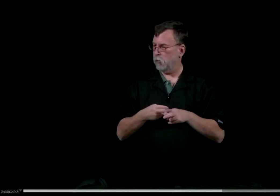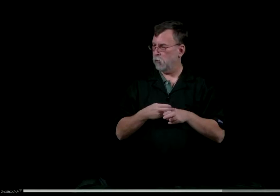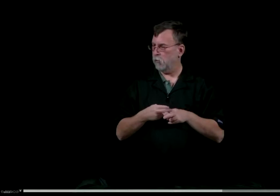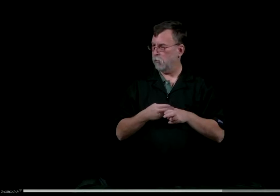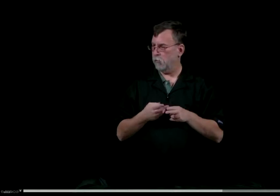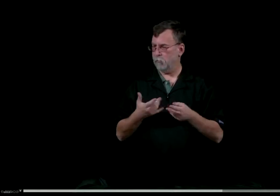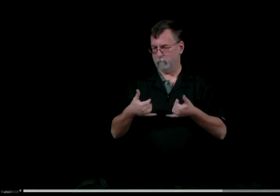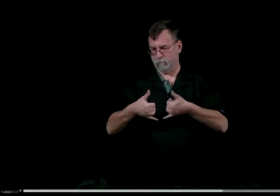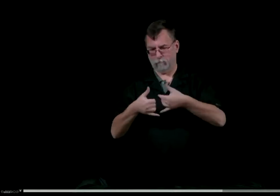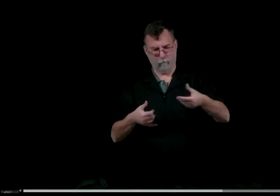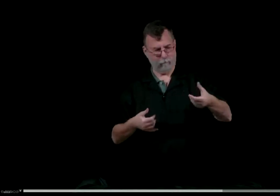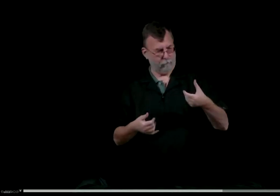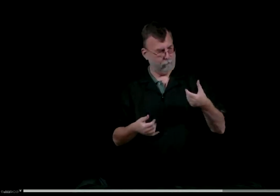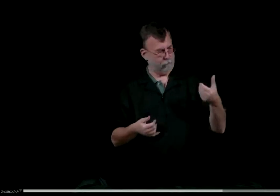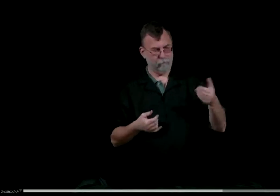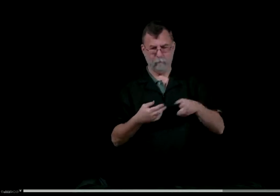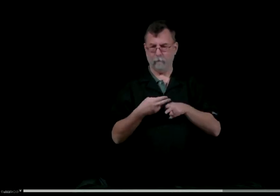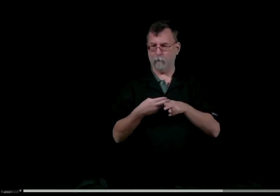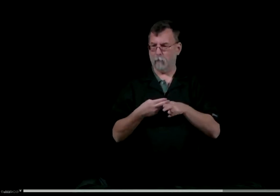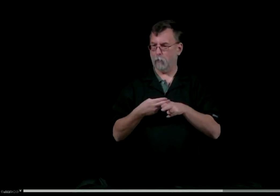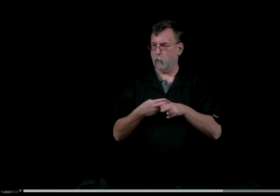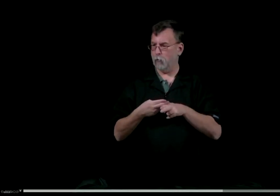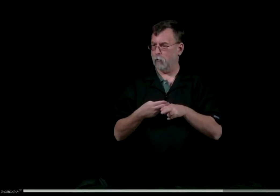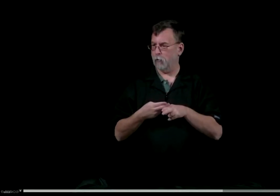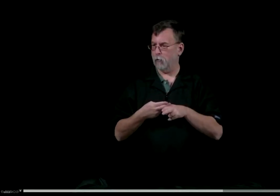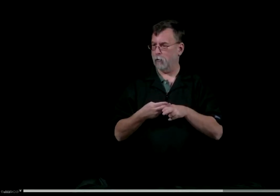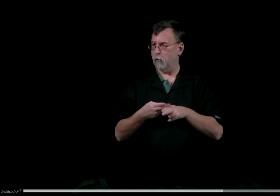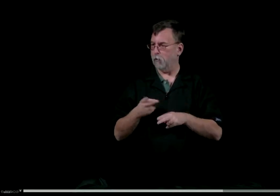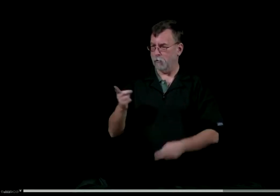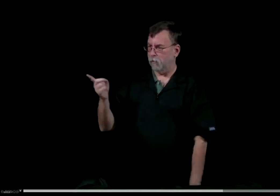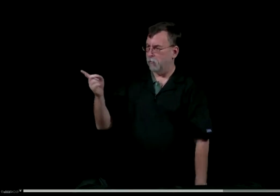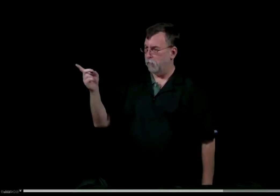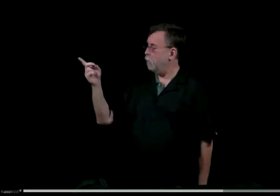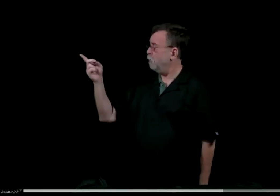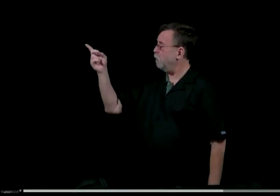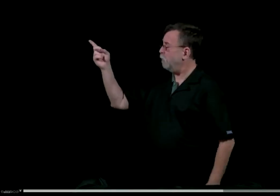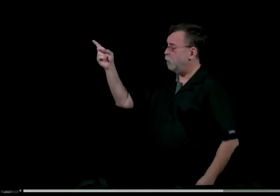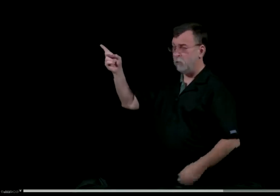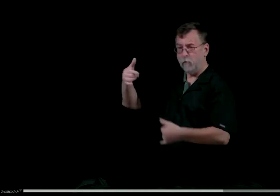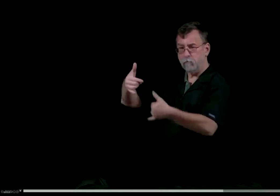feel it's just so temporary. We get that prize and it's like temporary.